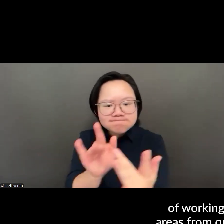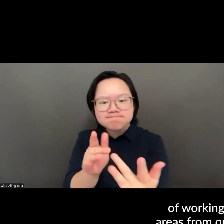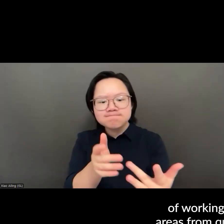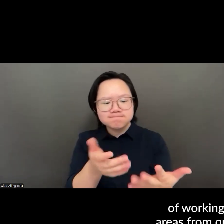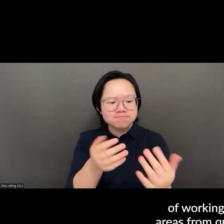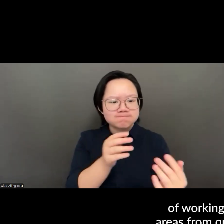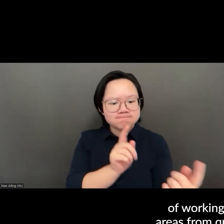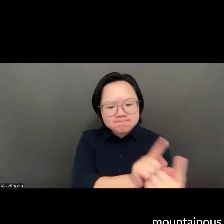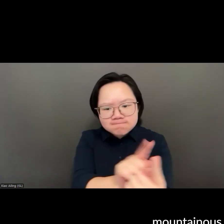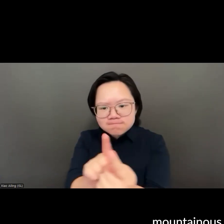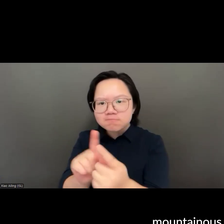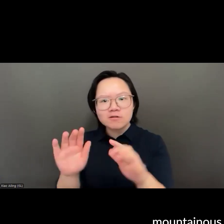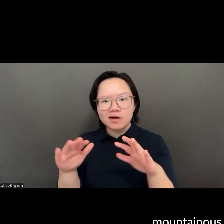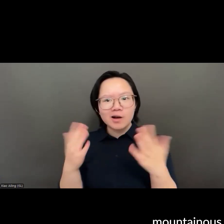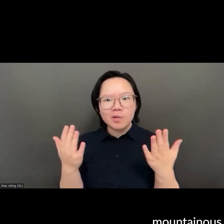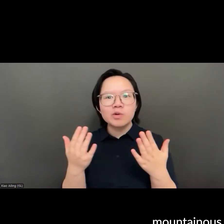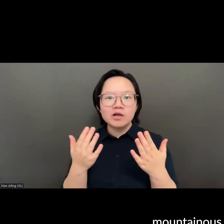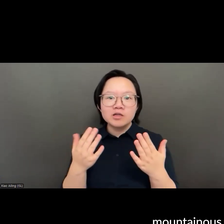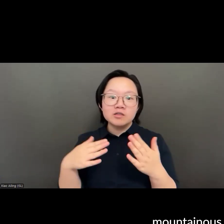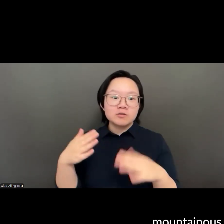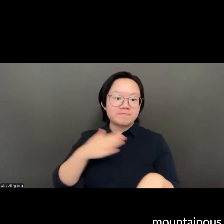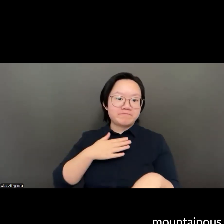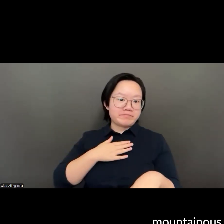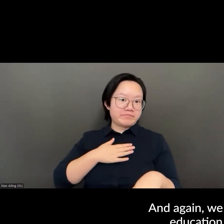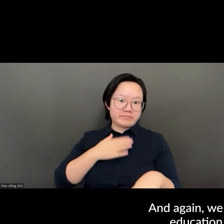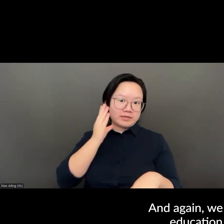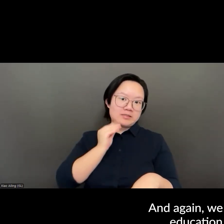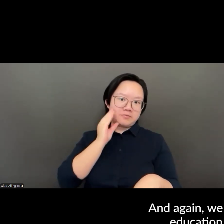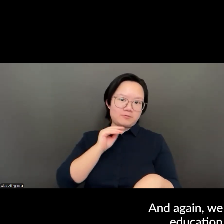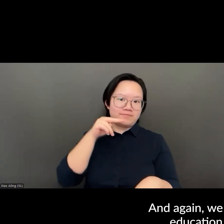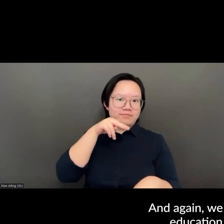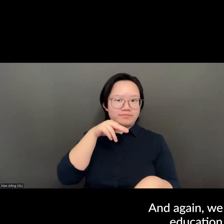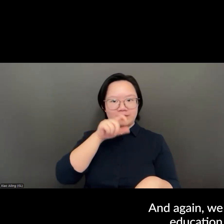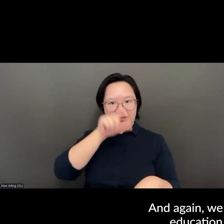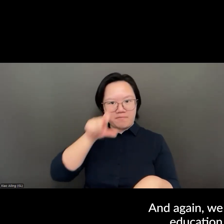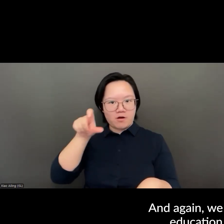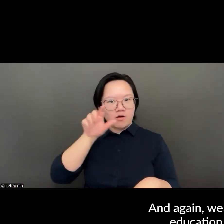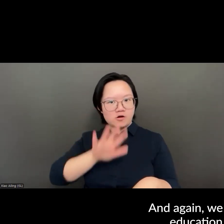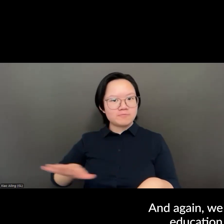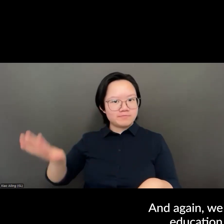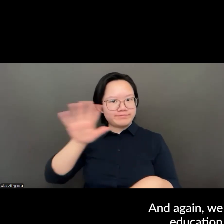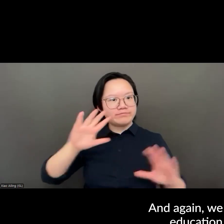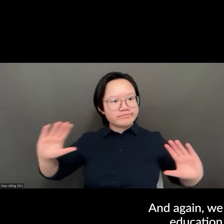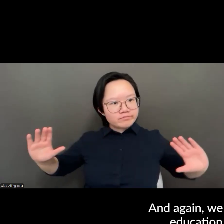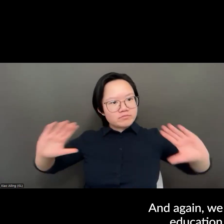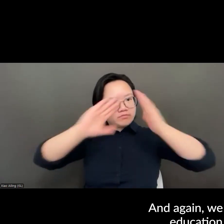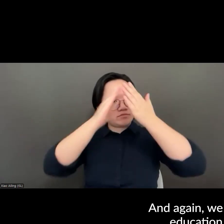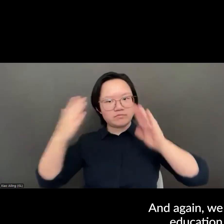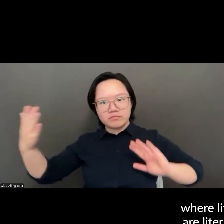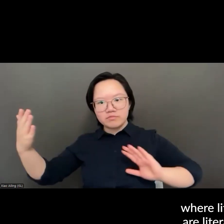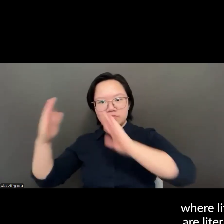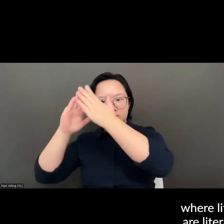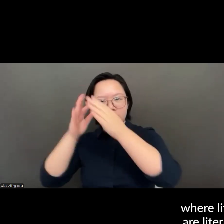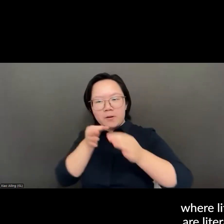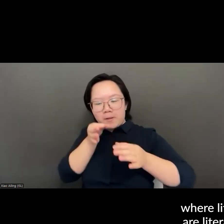quite inaccessible mountainous regions of Nepal. And again, we work on inclusive education in this region. So